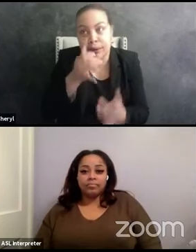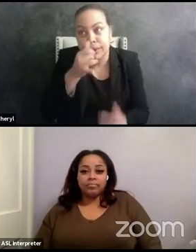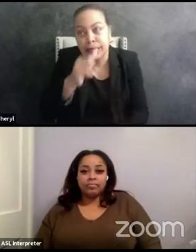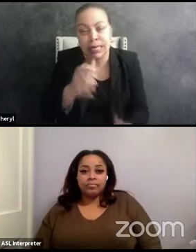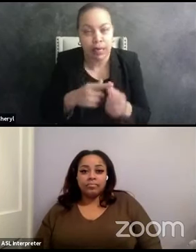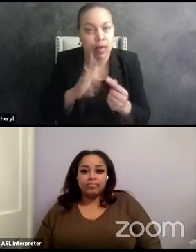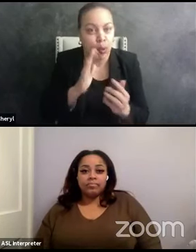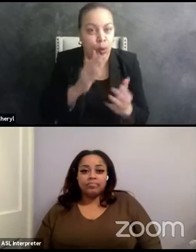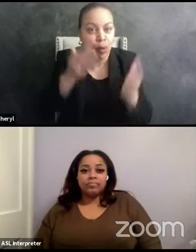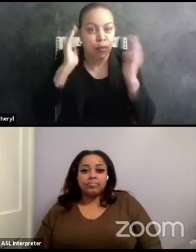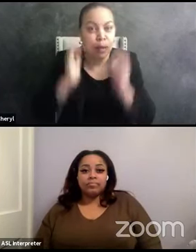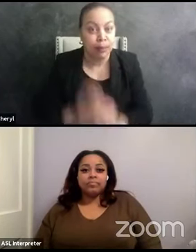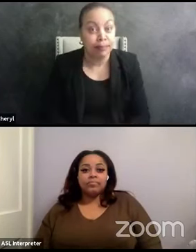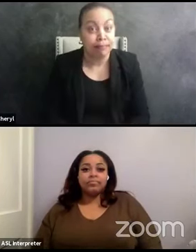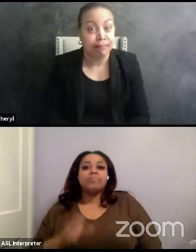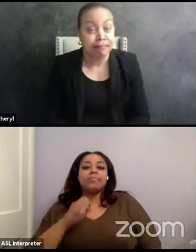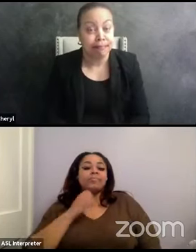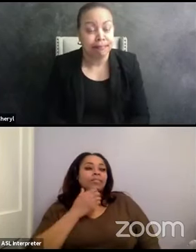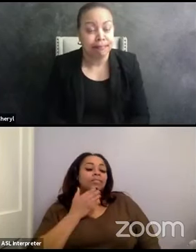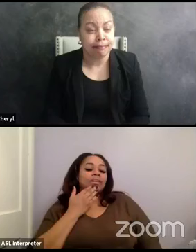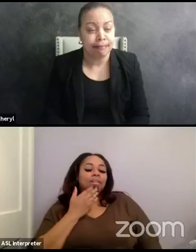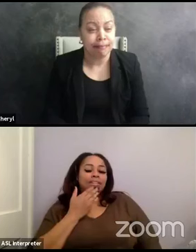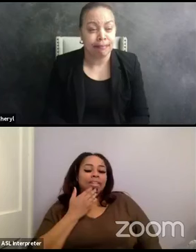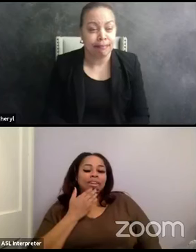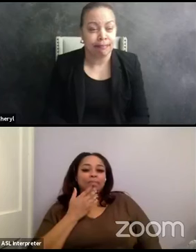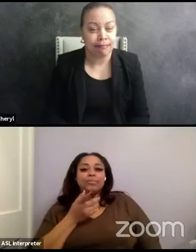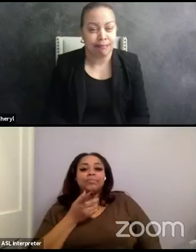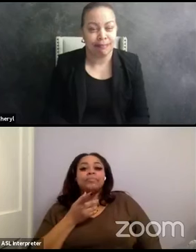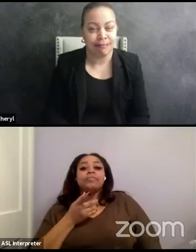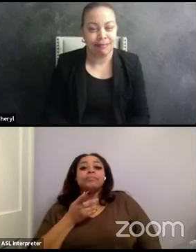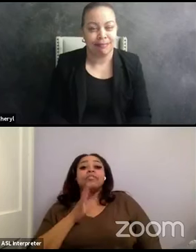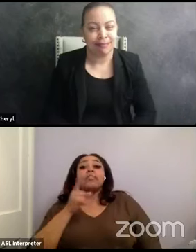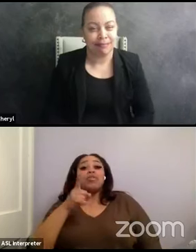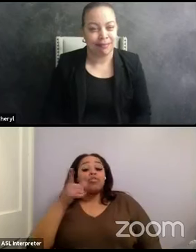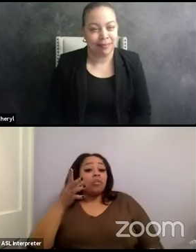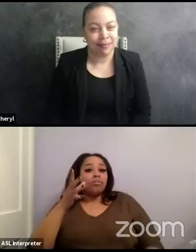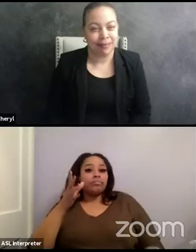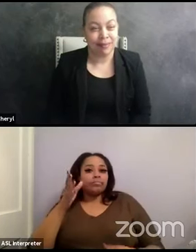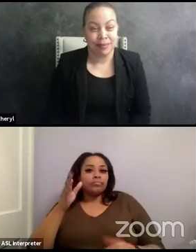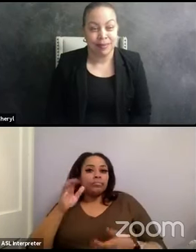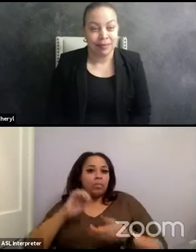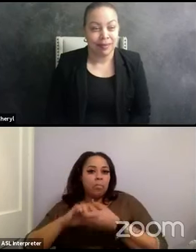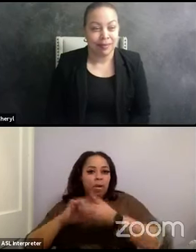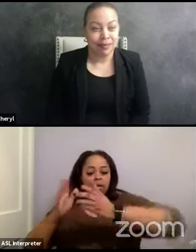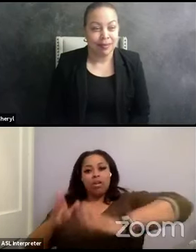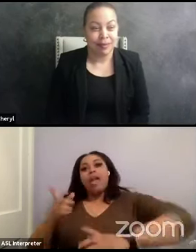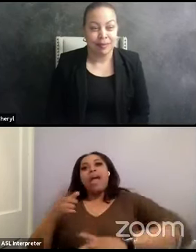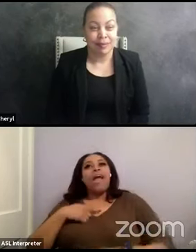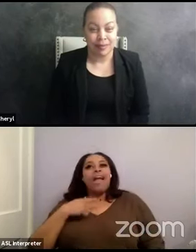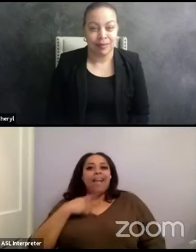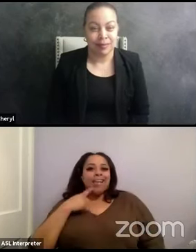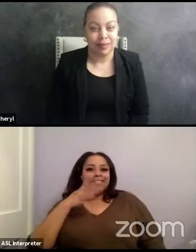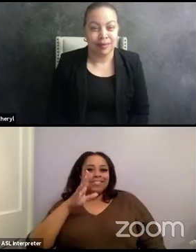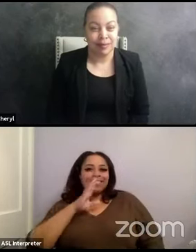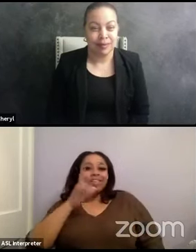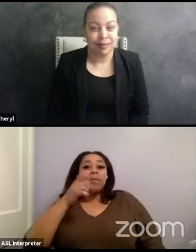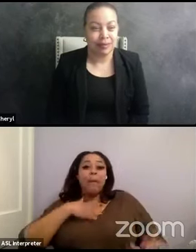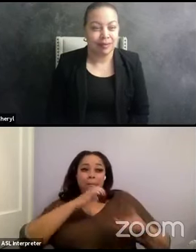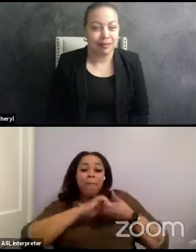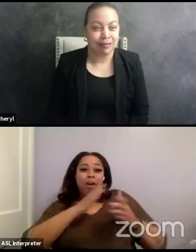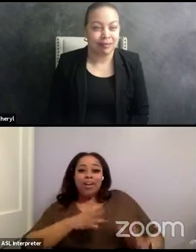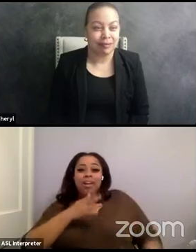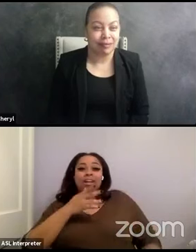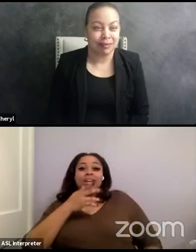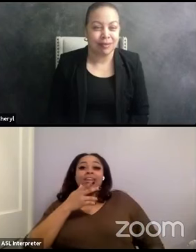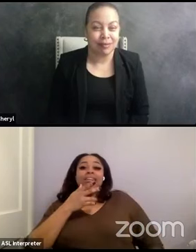know. thank you. I speaking of your partner, I have to give a shout out to my partner because my partner has